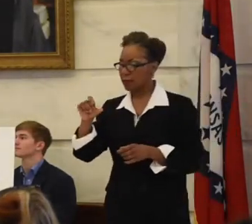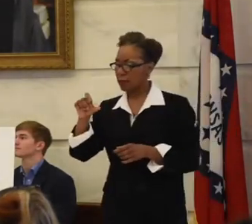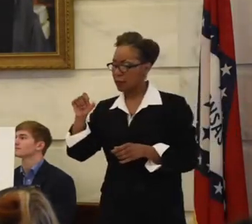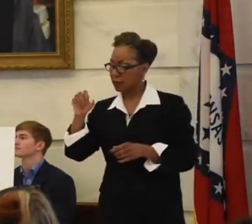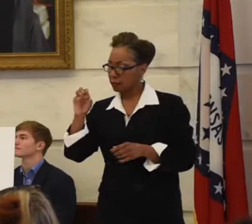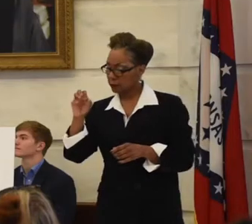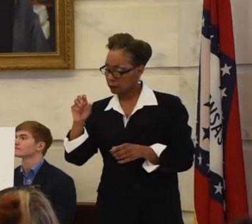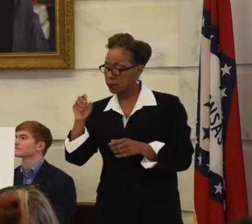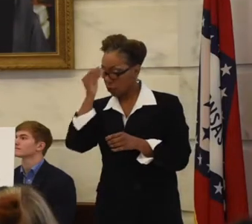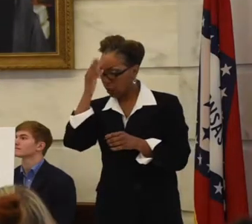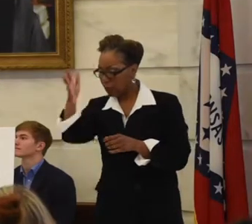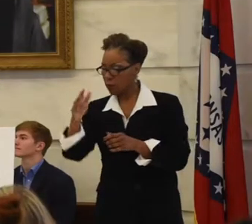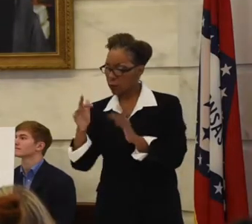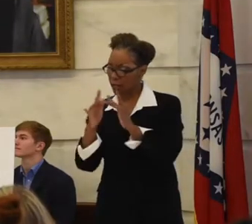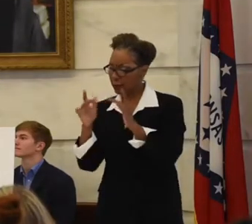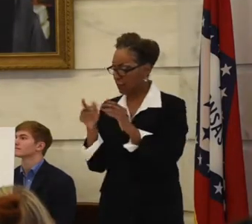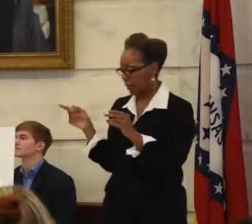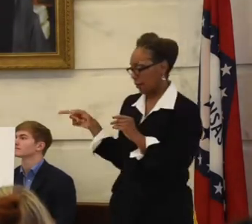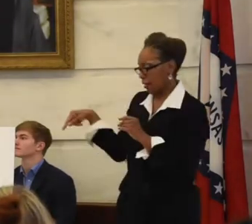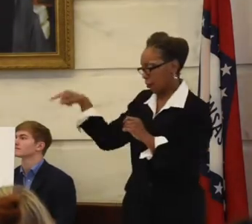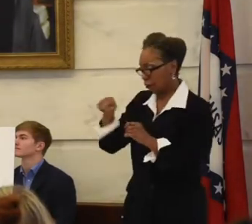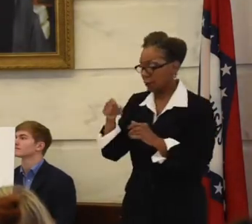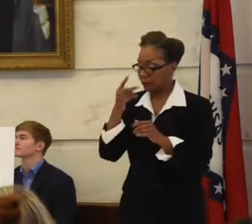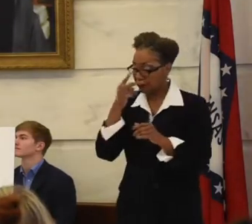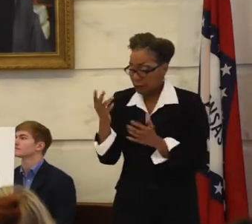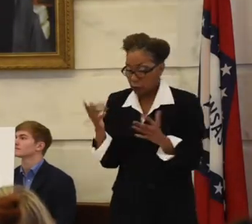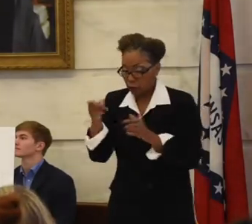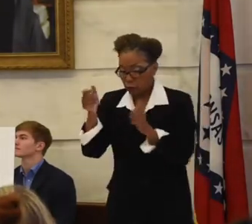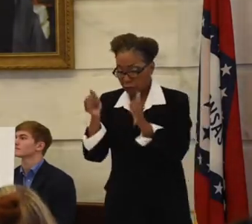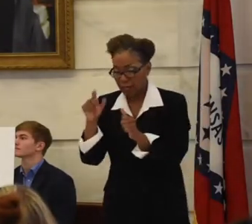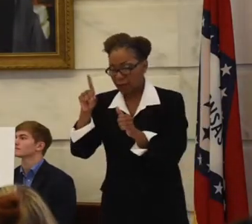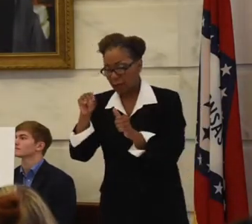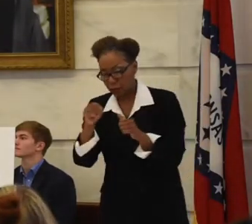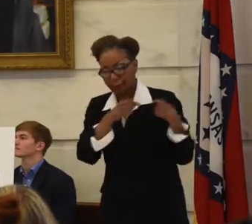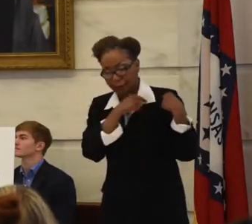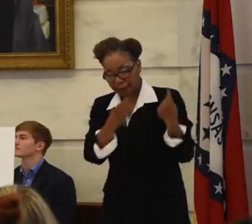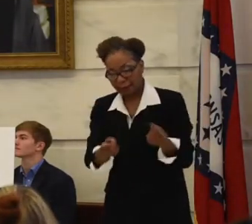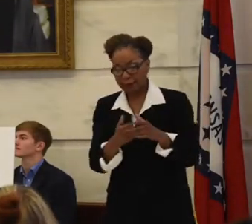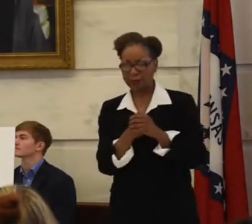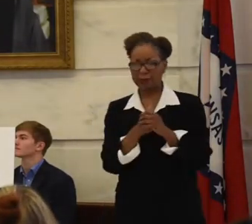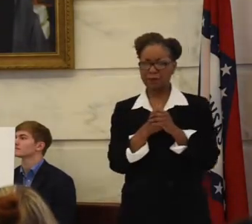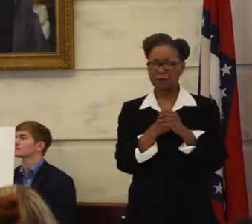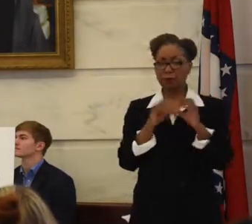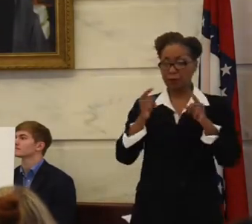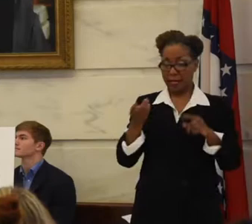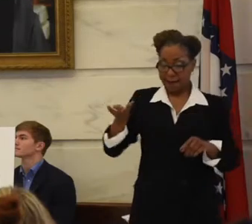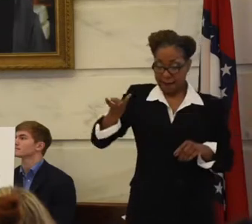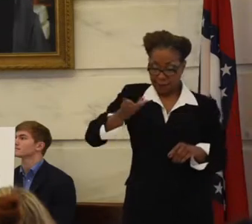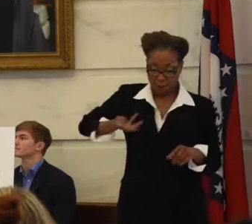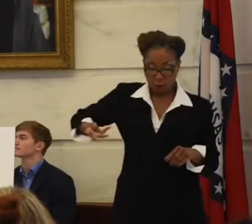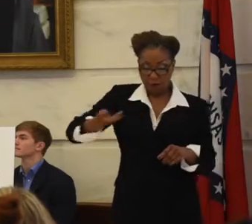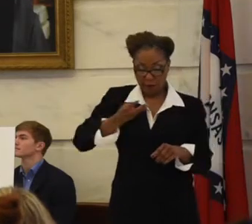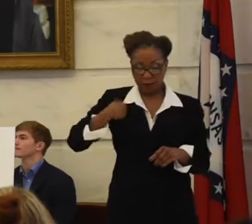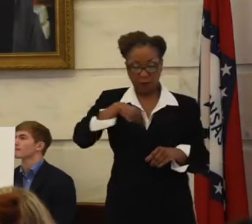you contact these people. See what you can do. So since then, us four, we've been having